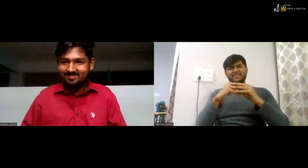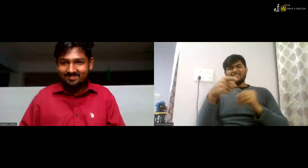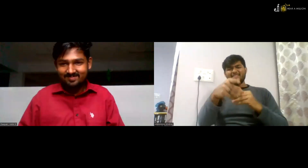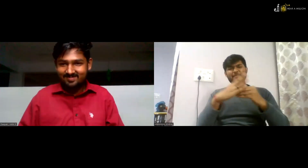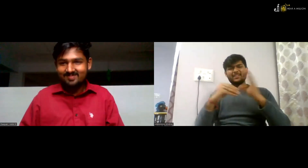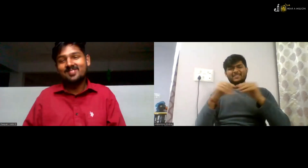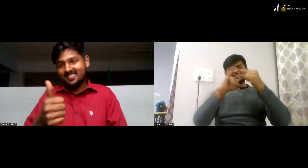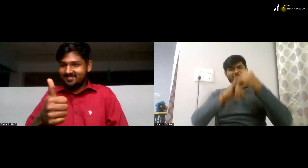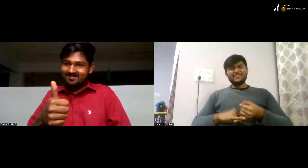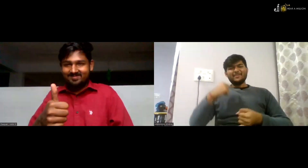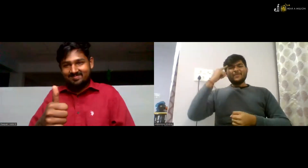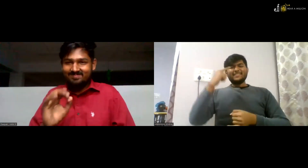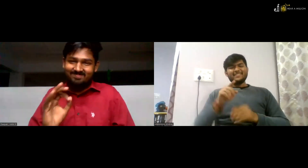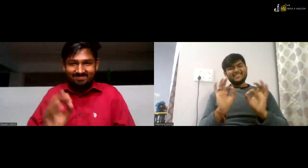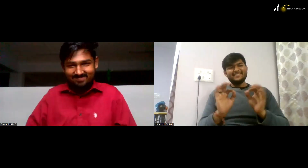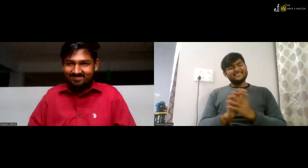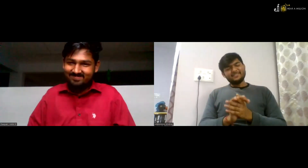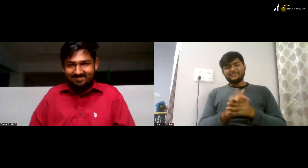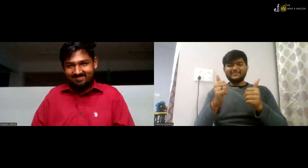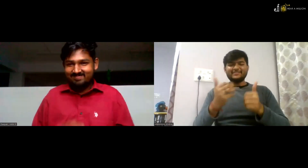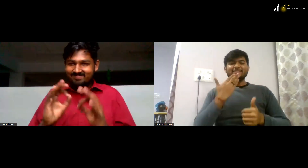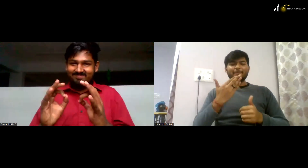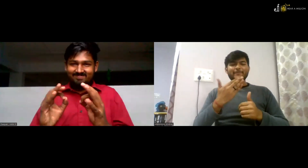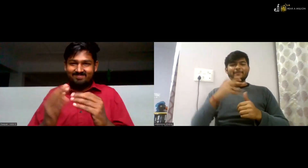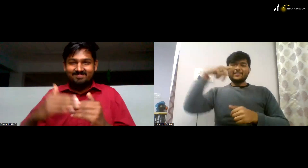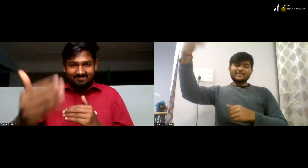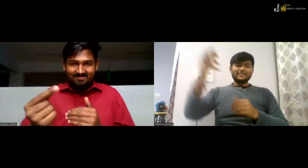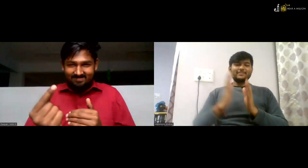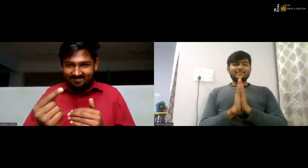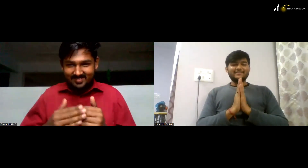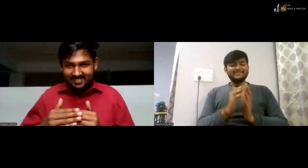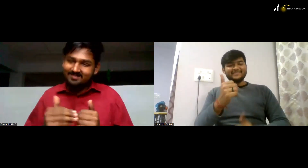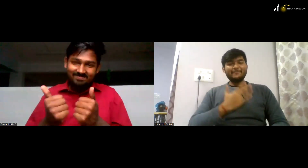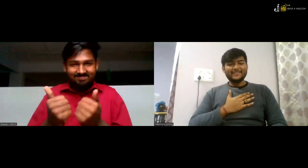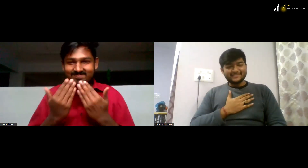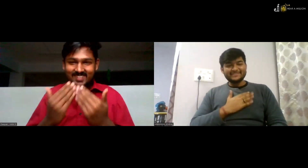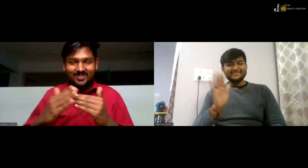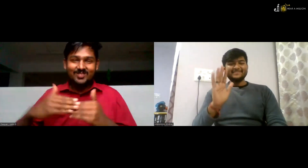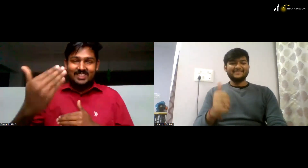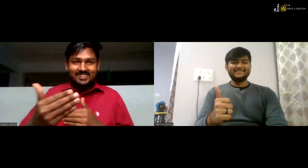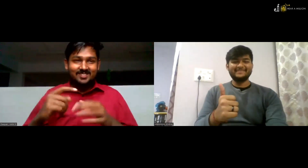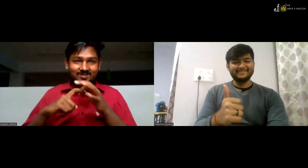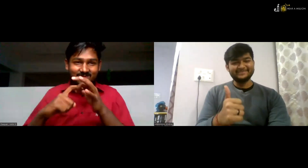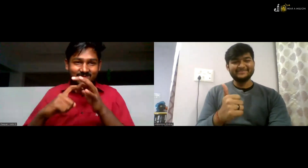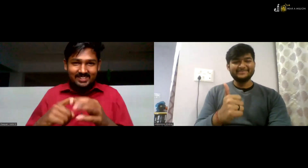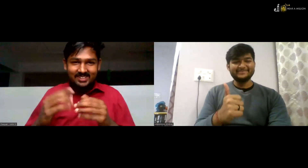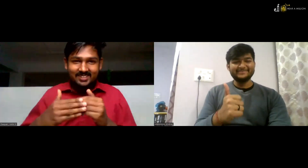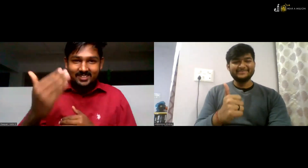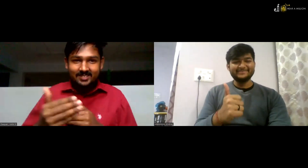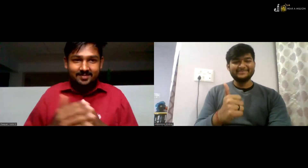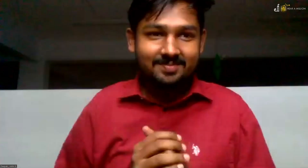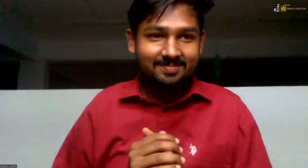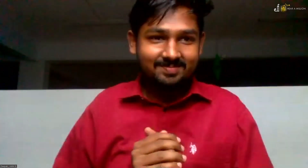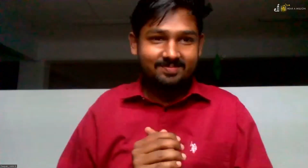Yes, so you're from Bangalore, right? From South, I know that. Okay, I will connect with you. Thank you. Bye bye.